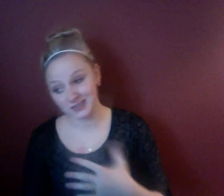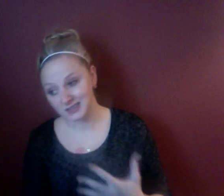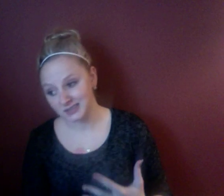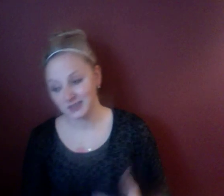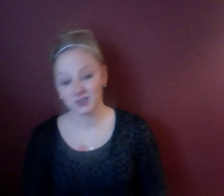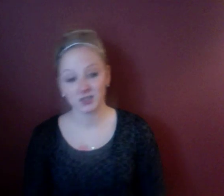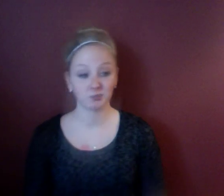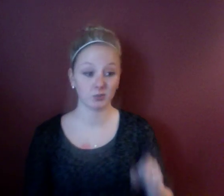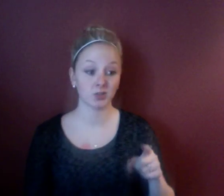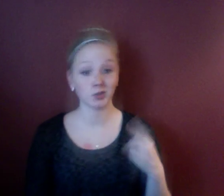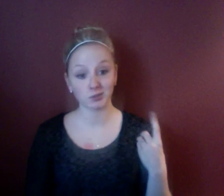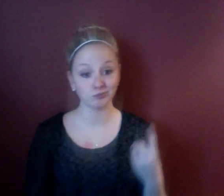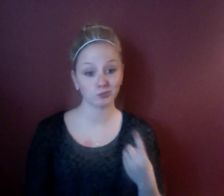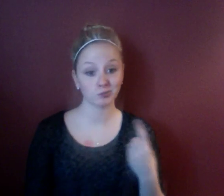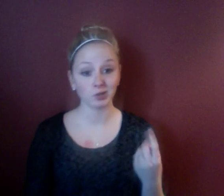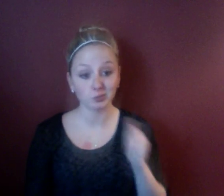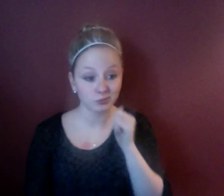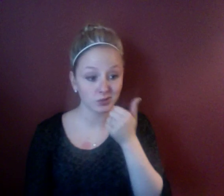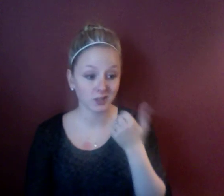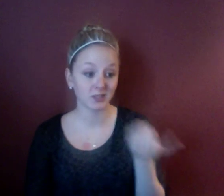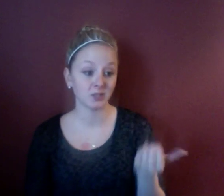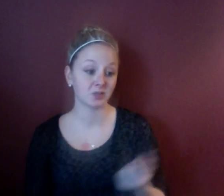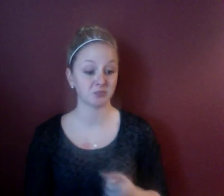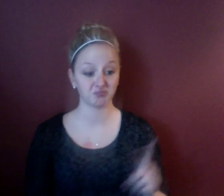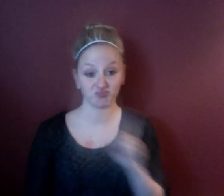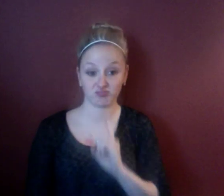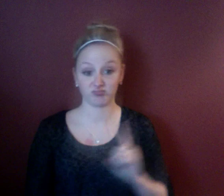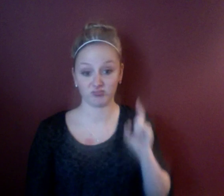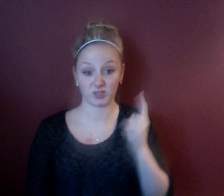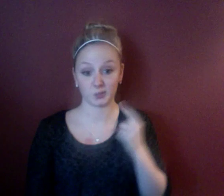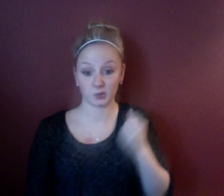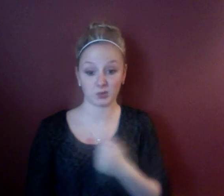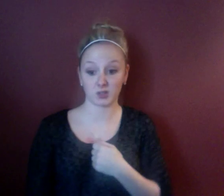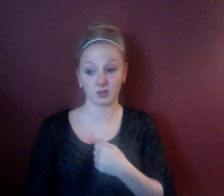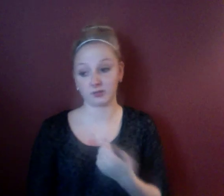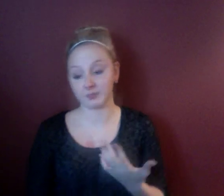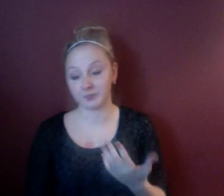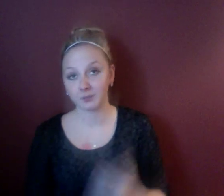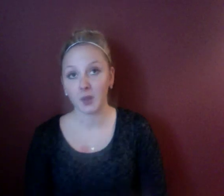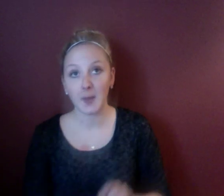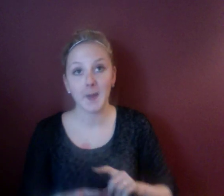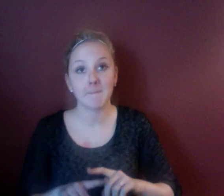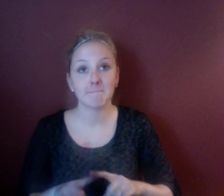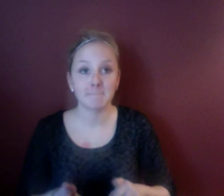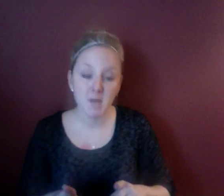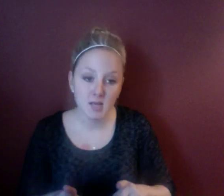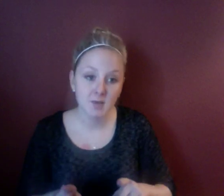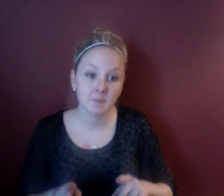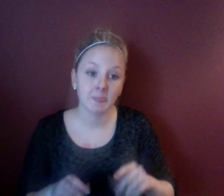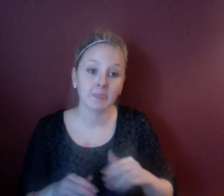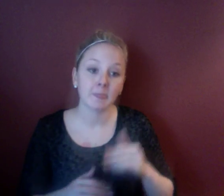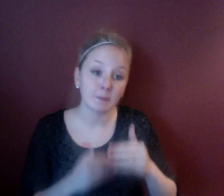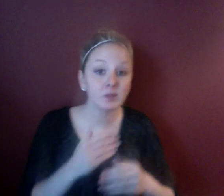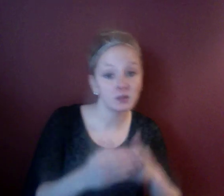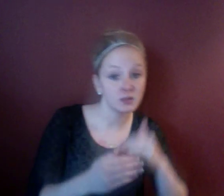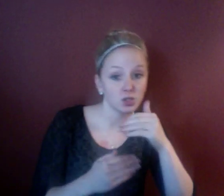accents your hips, and we lose your waist a little bit because this is more the focus. This is also very short. Yeah, it is kind of